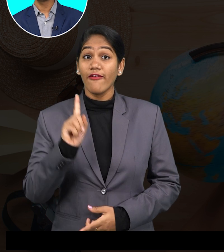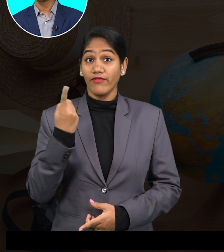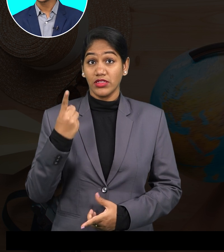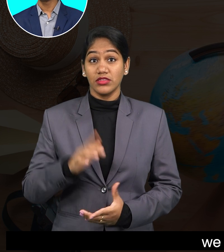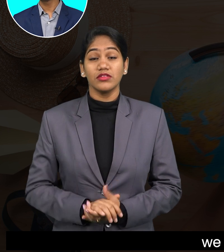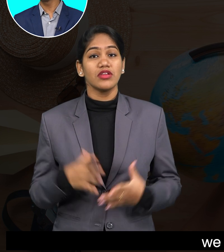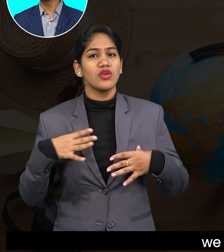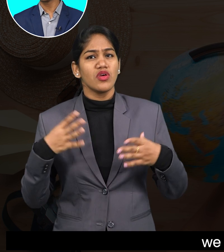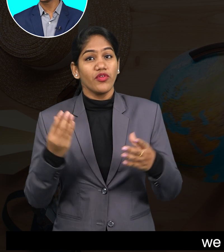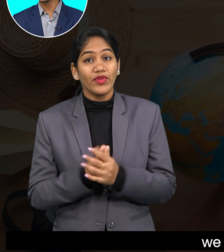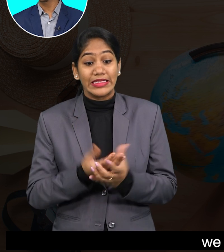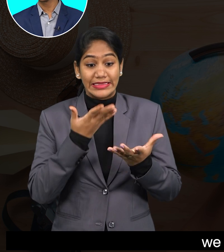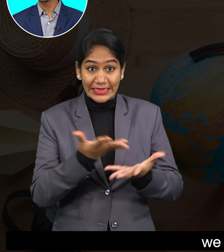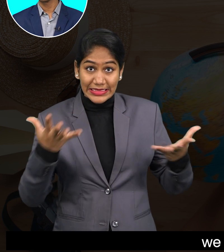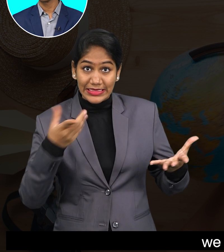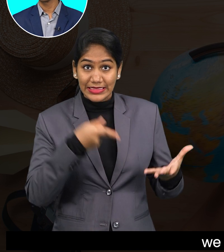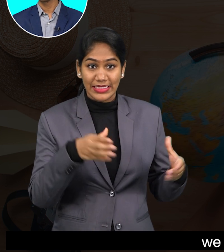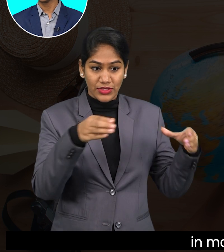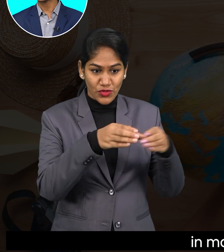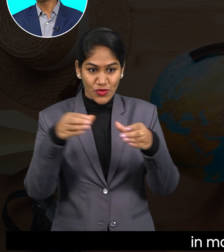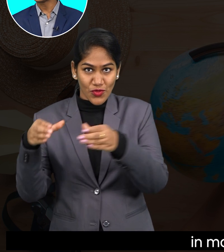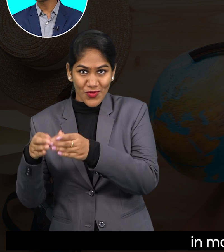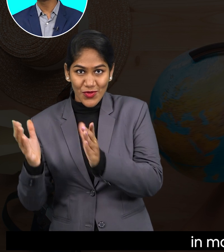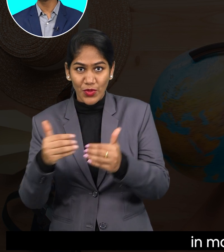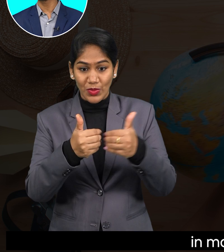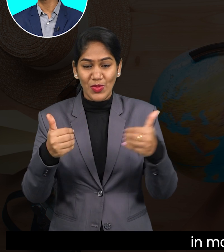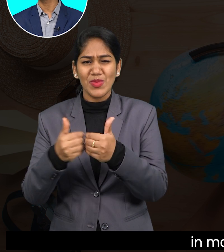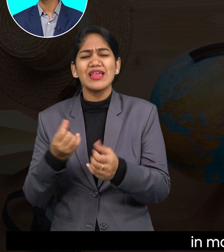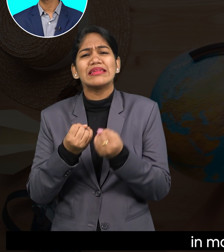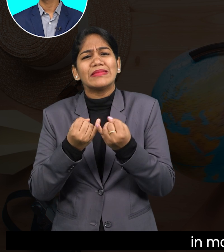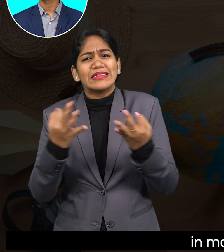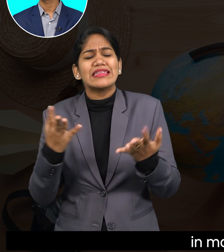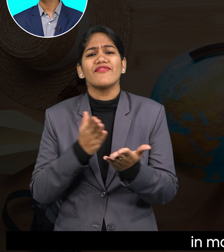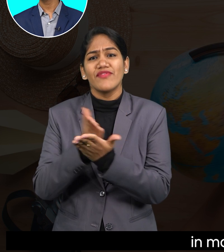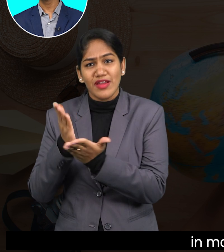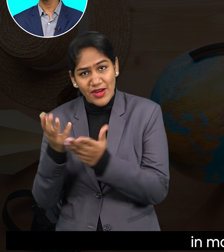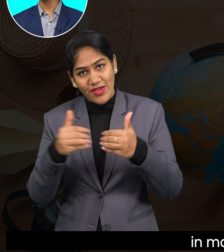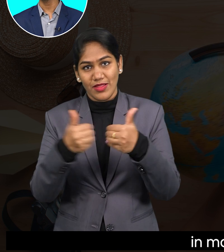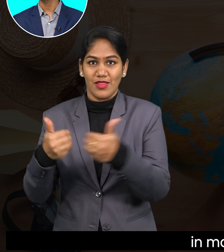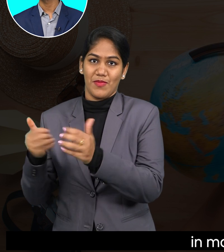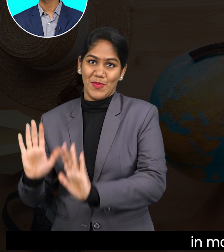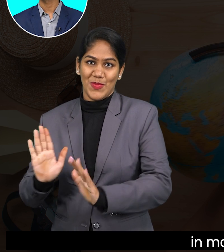First, we grouped objects in many different ways.